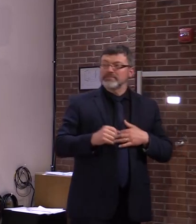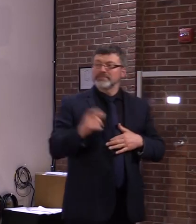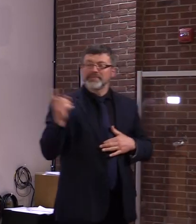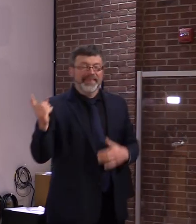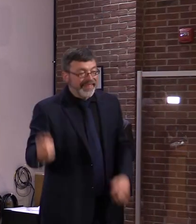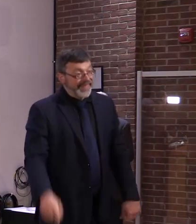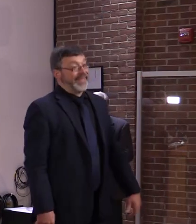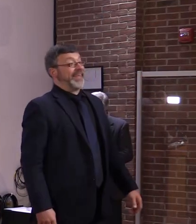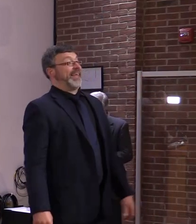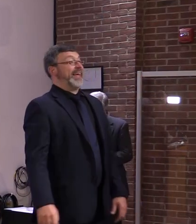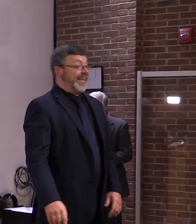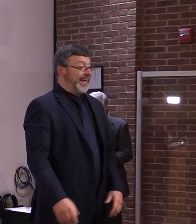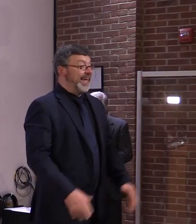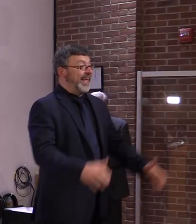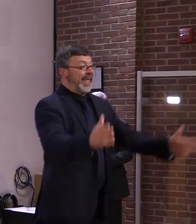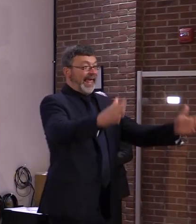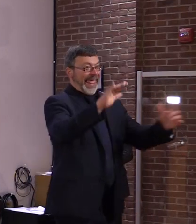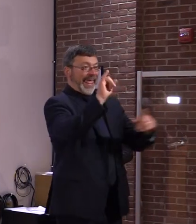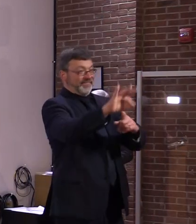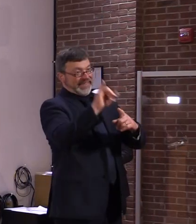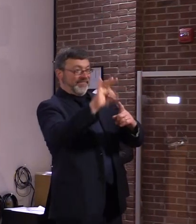ifs.